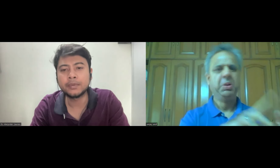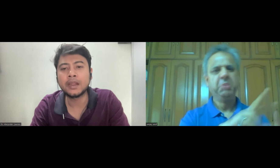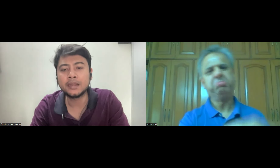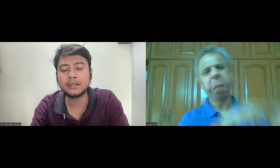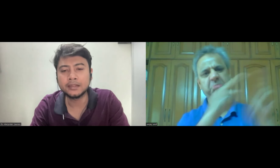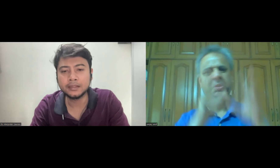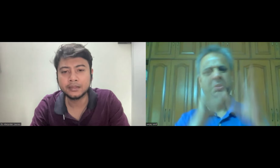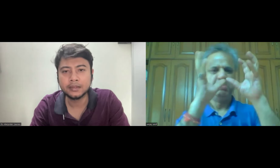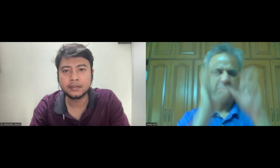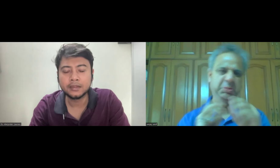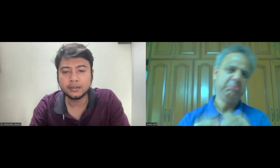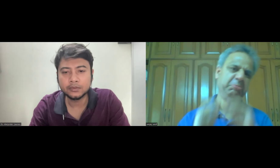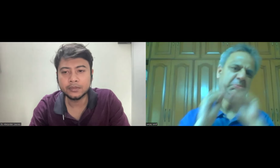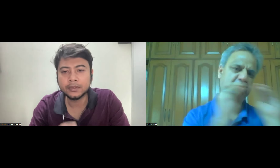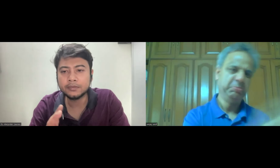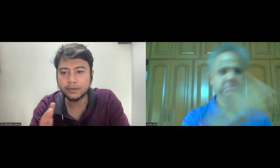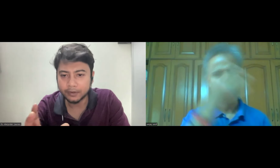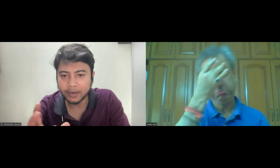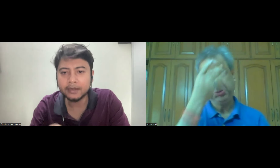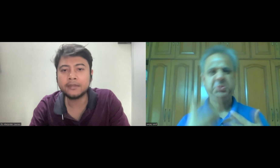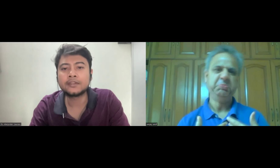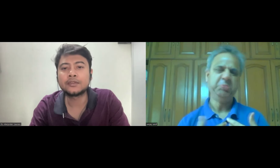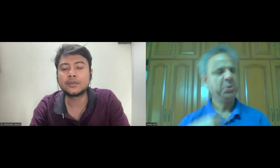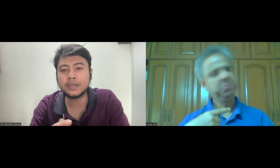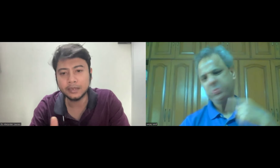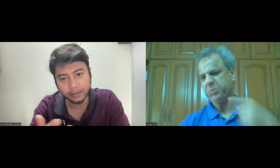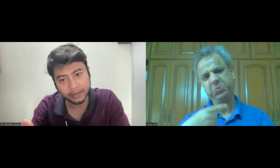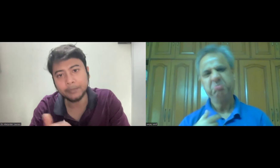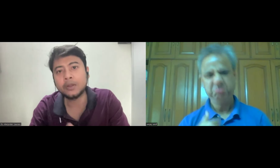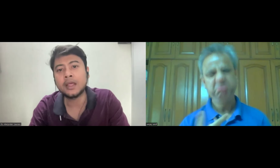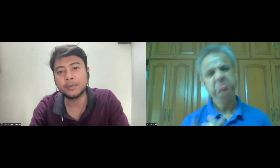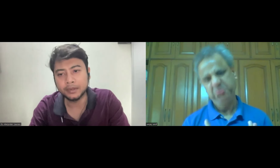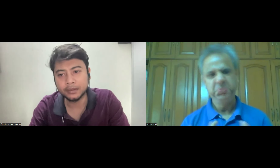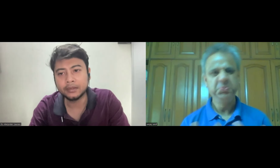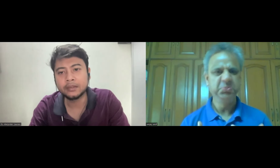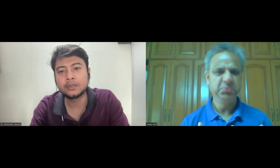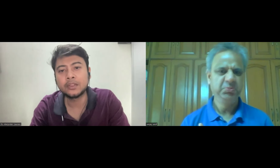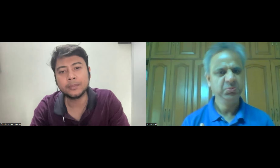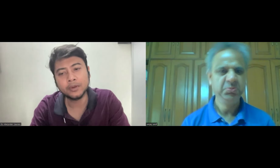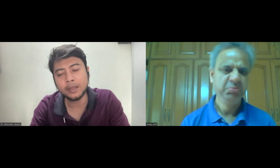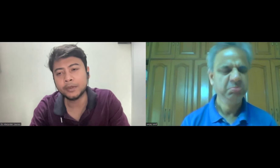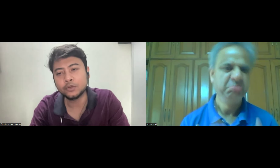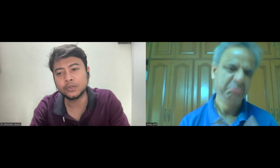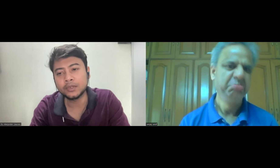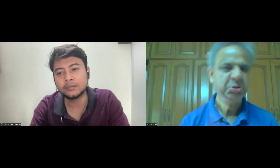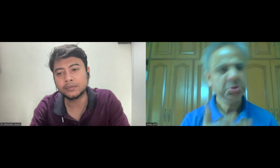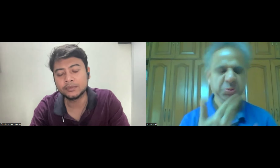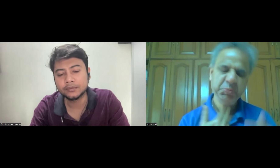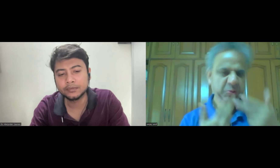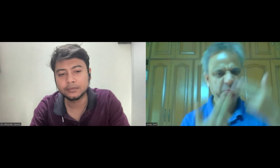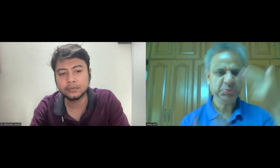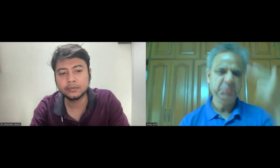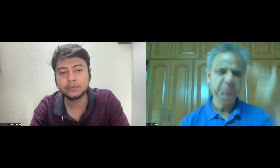the plant, I think Tulsi dried away, so it You kept can on buy a new. happening, You are, you keep.